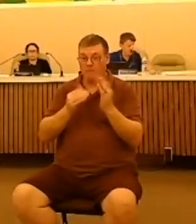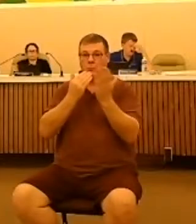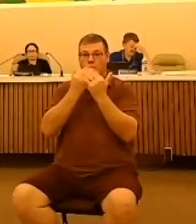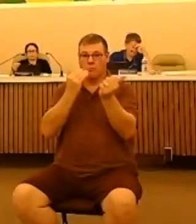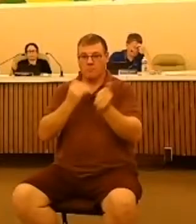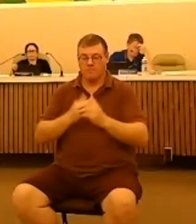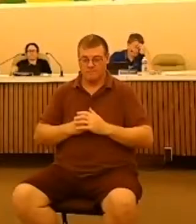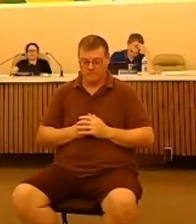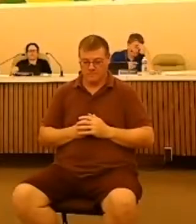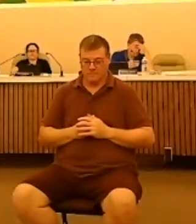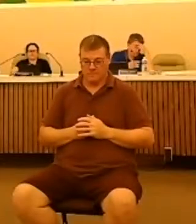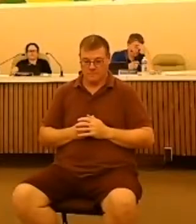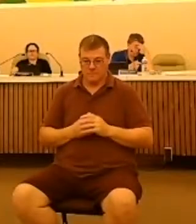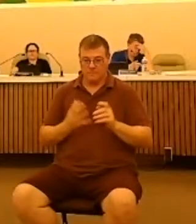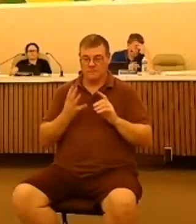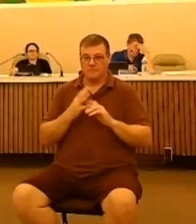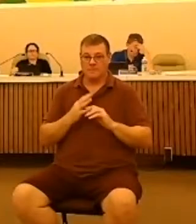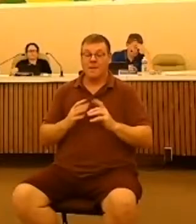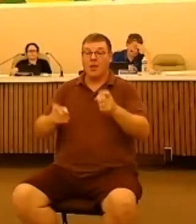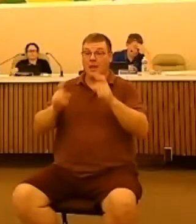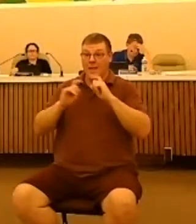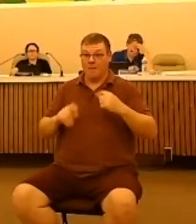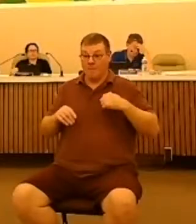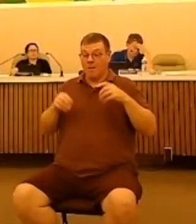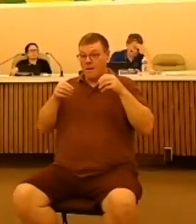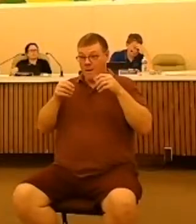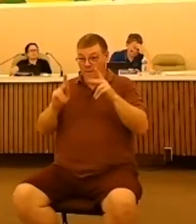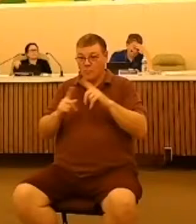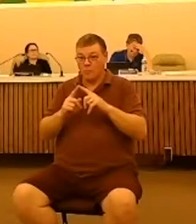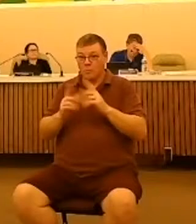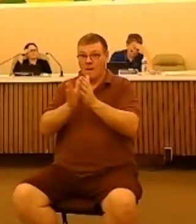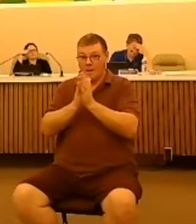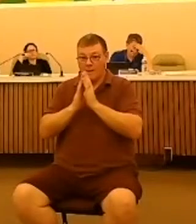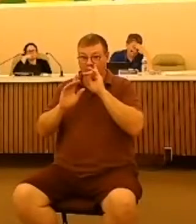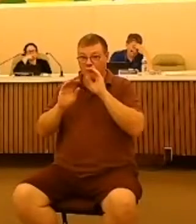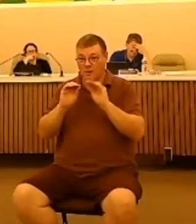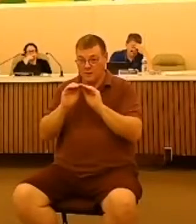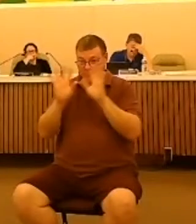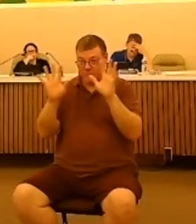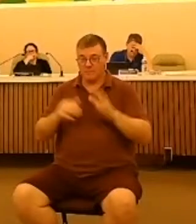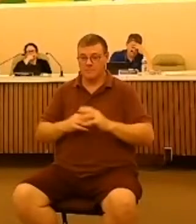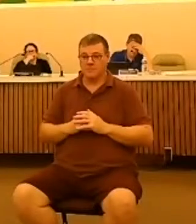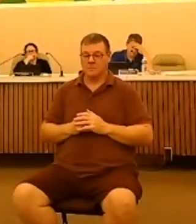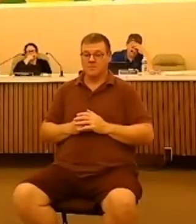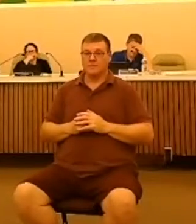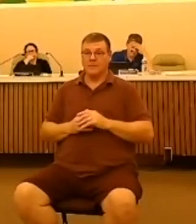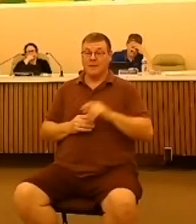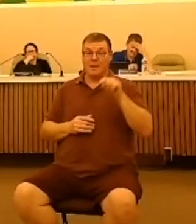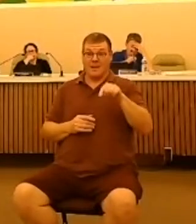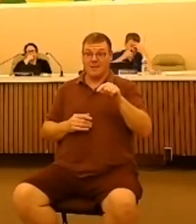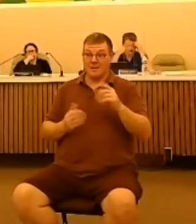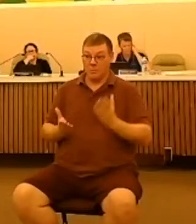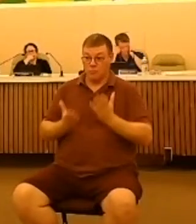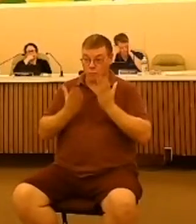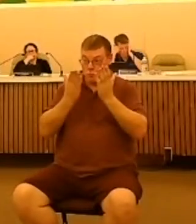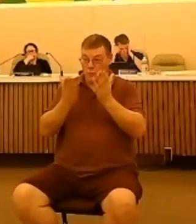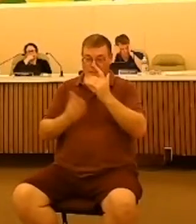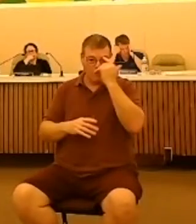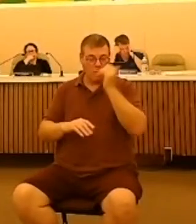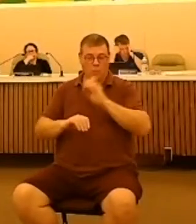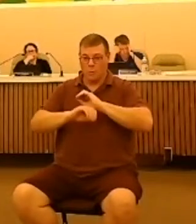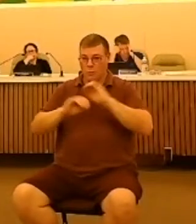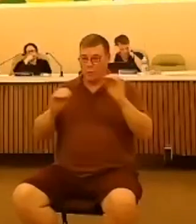roll. It also gives me an opportunity to ask for clarification. Sure. On this resolution, since there are not